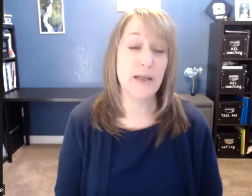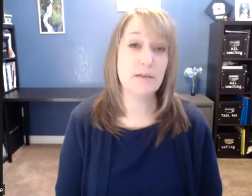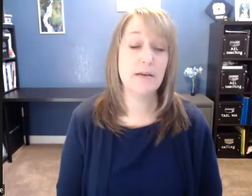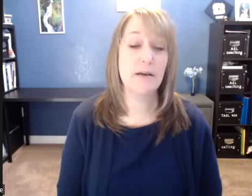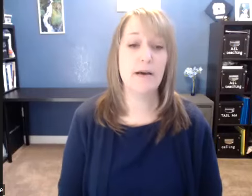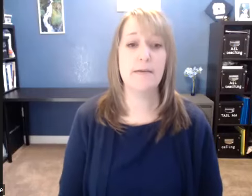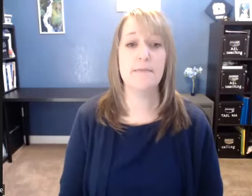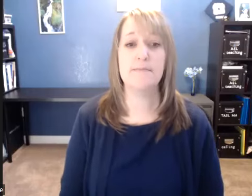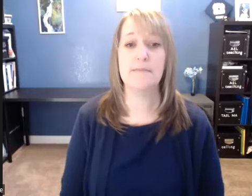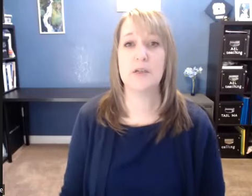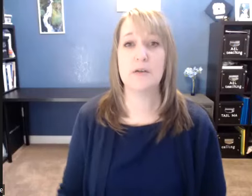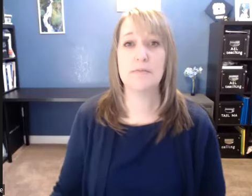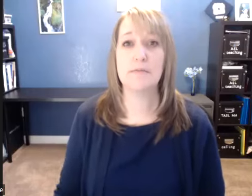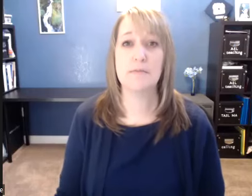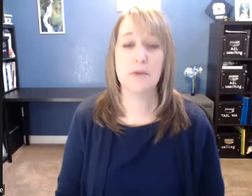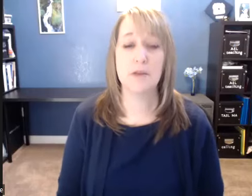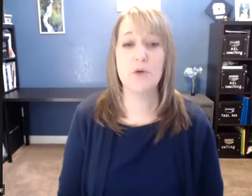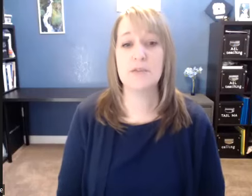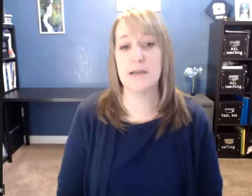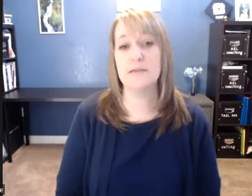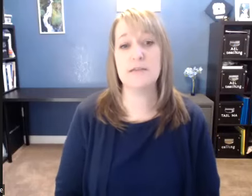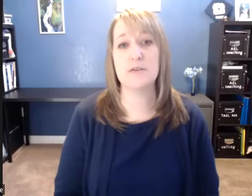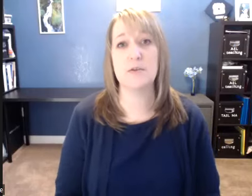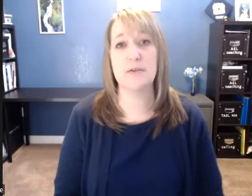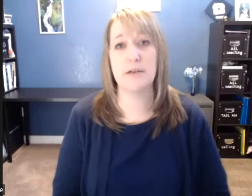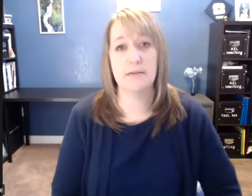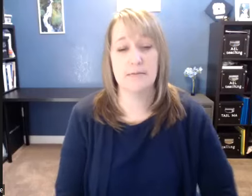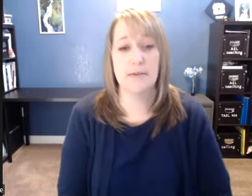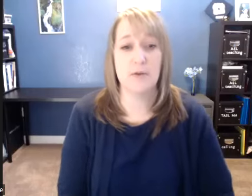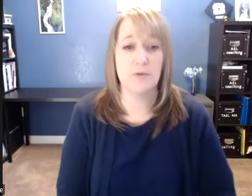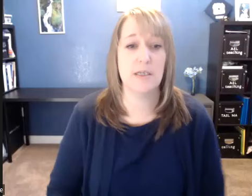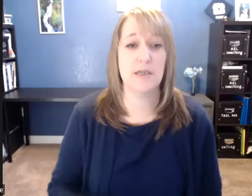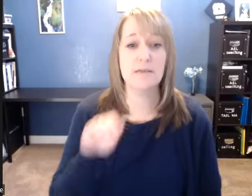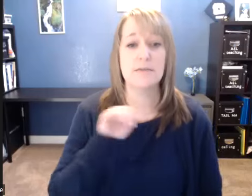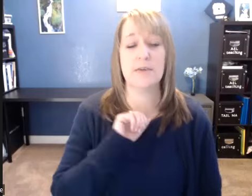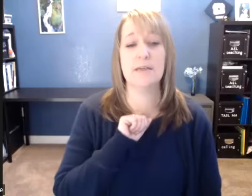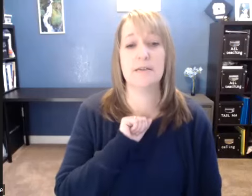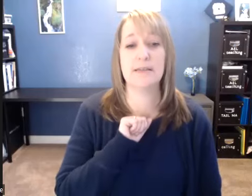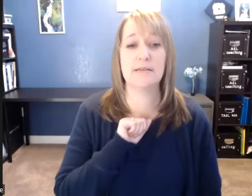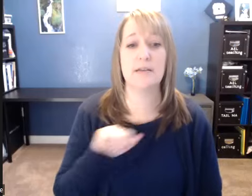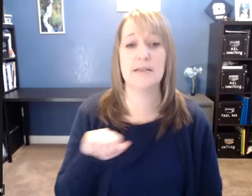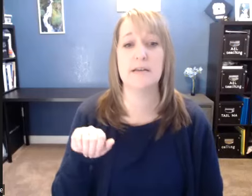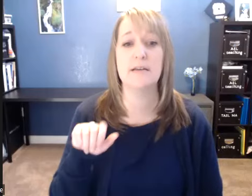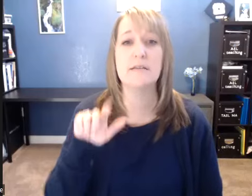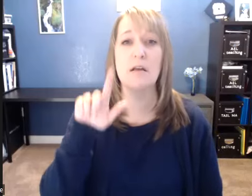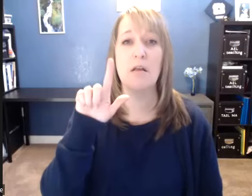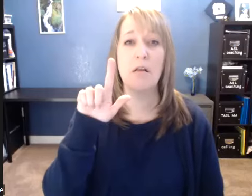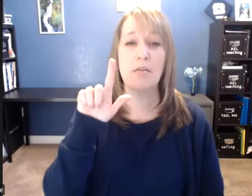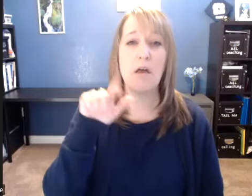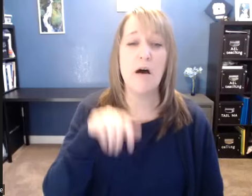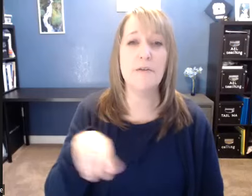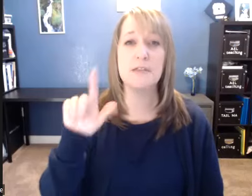spelled. They're loan signs. So now they're their own signs, right? Lexicalized signs. Loft,